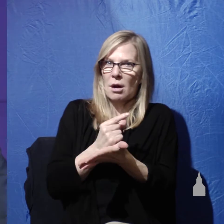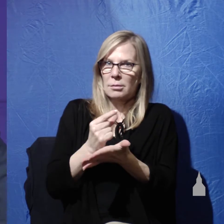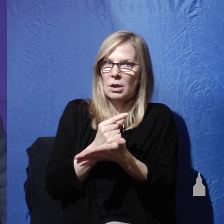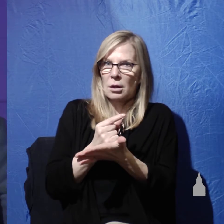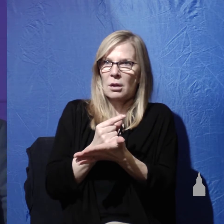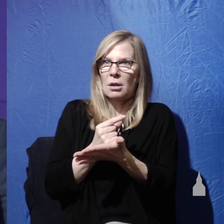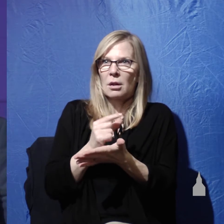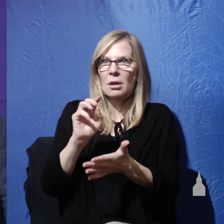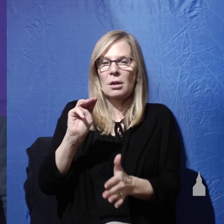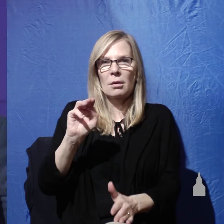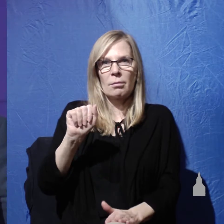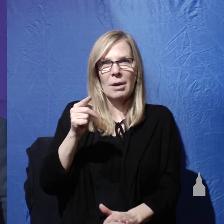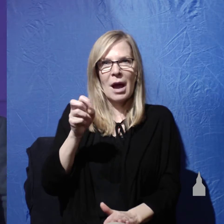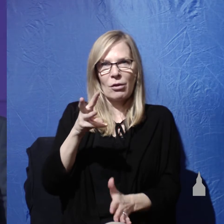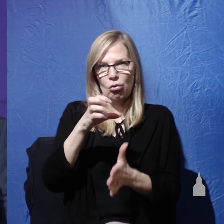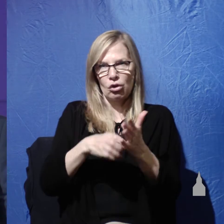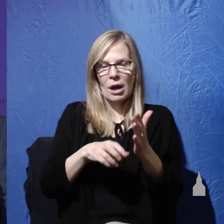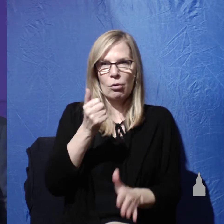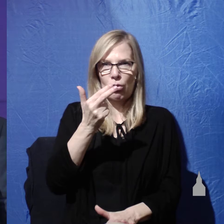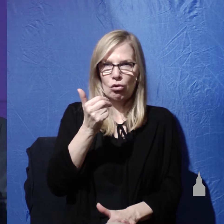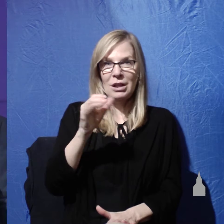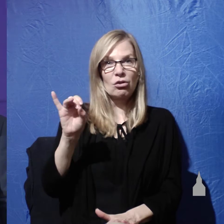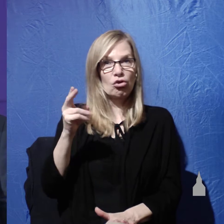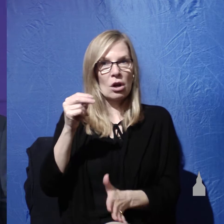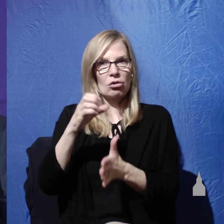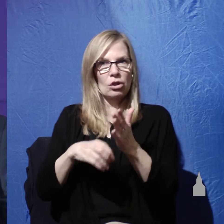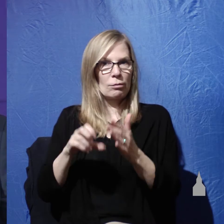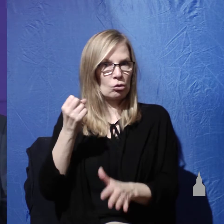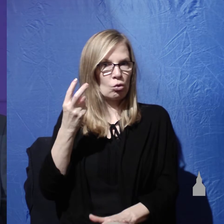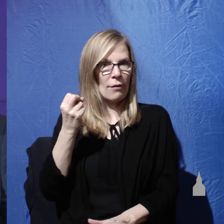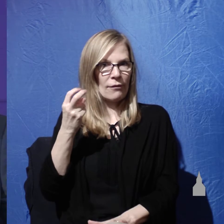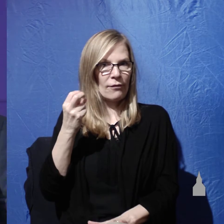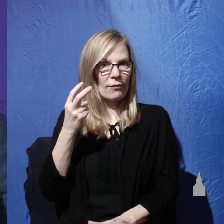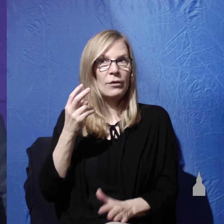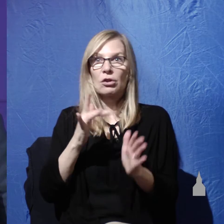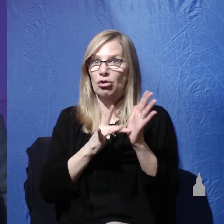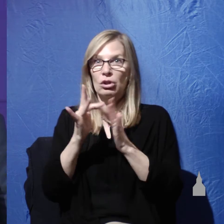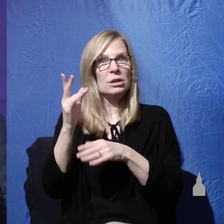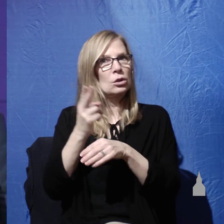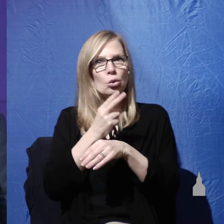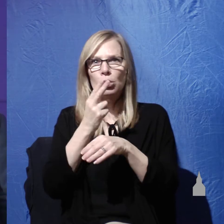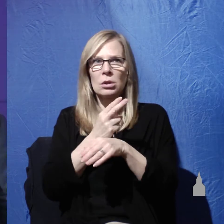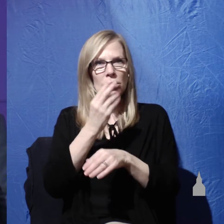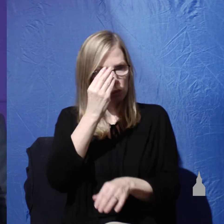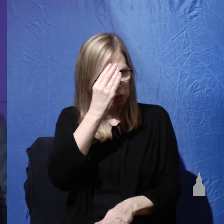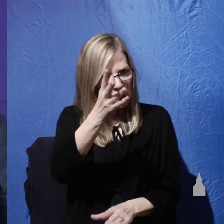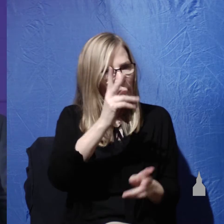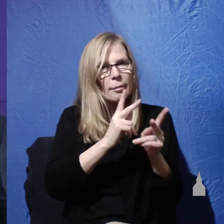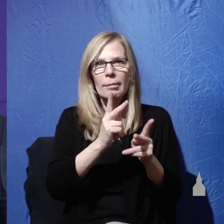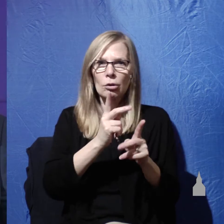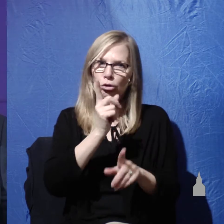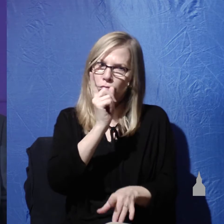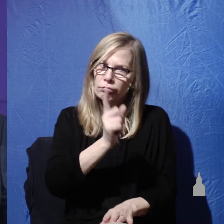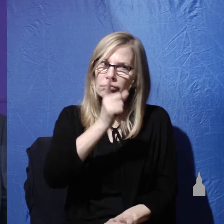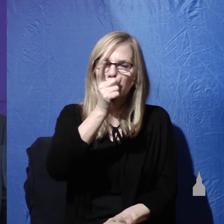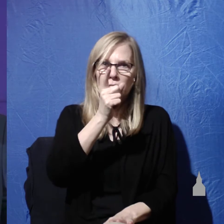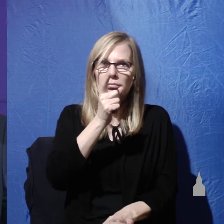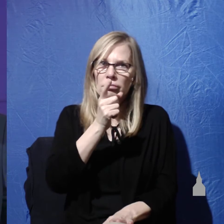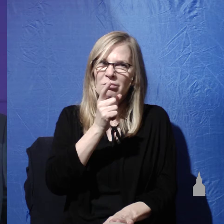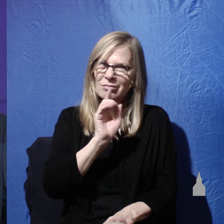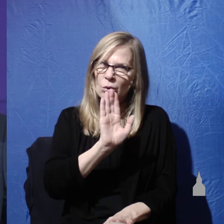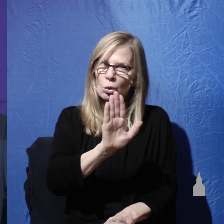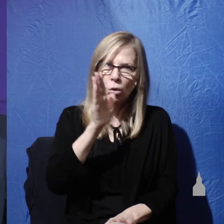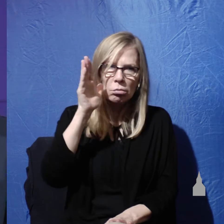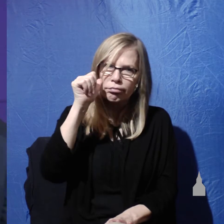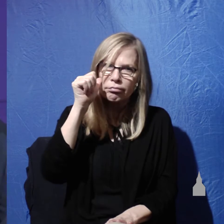accounts, Matthew 13 and John 12. He used it to tell the people, to rebuke them about